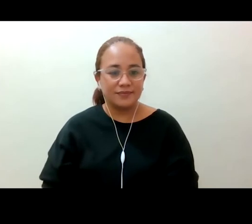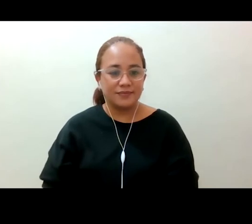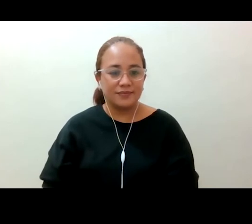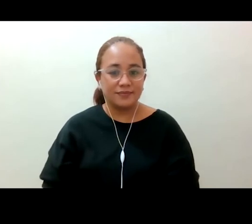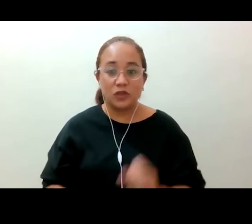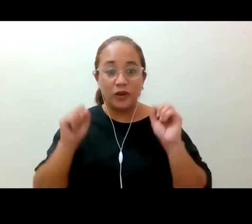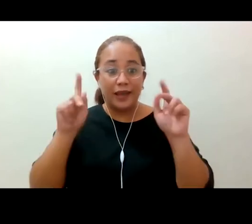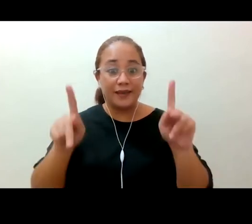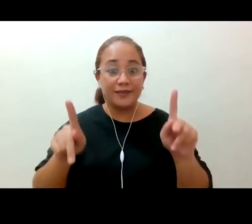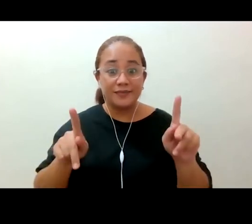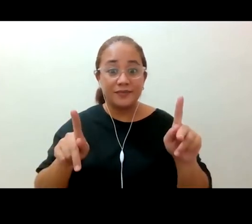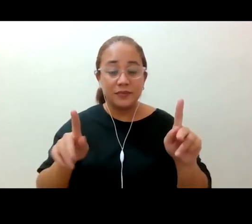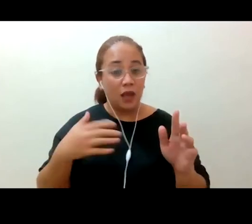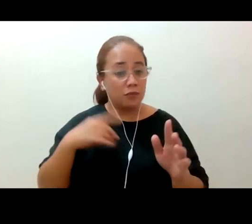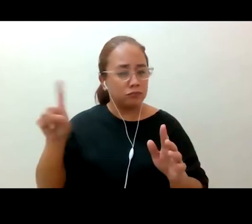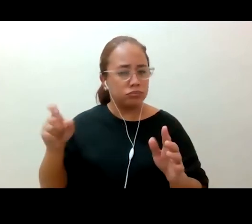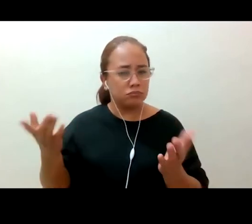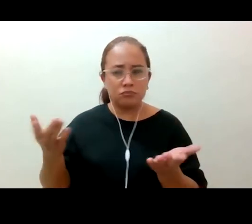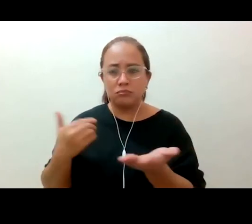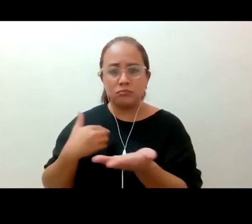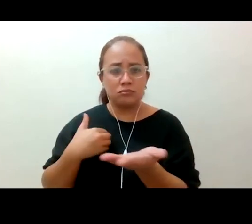Okay, any other questions?